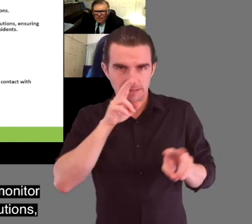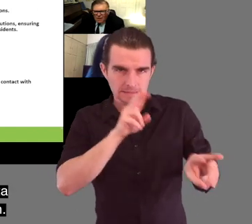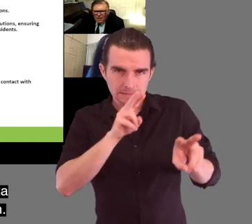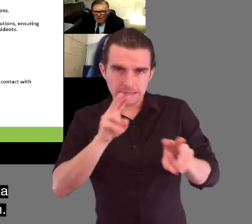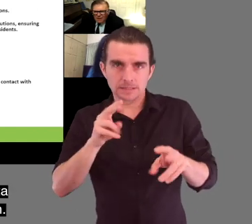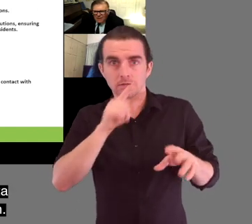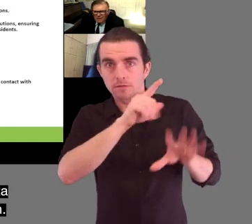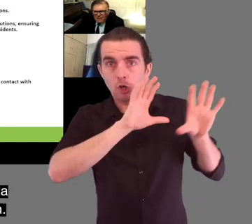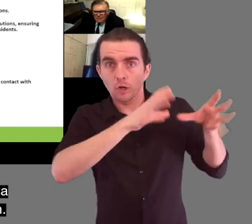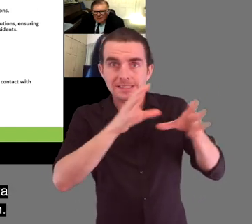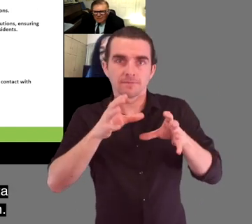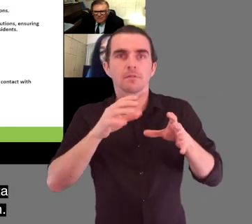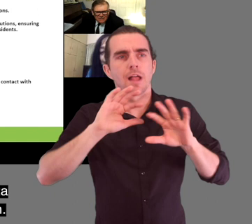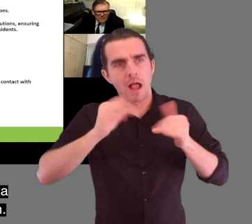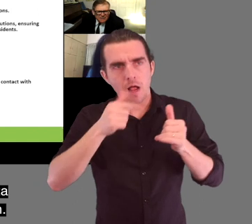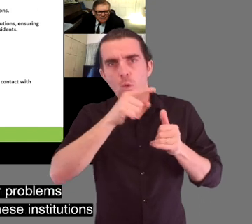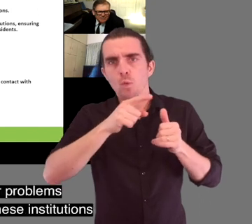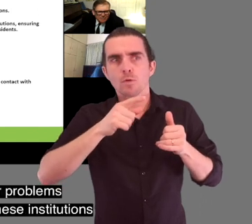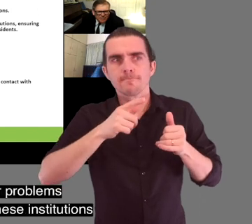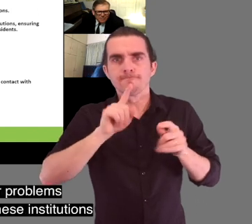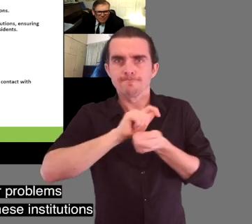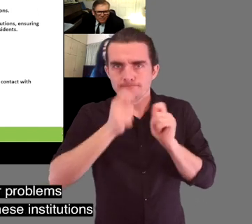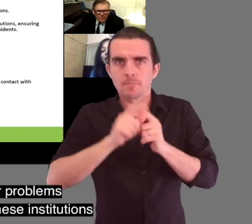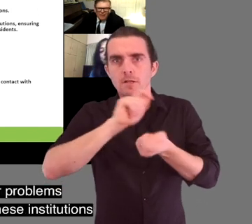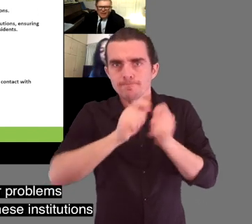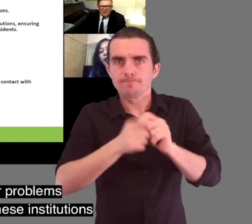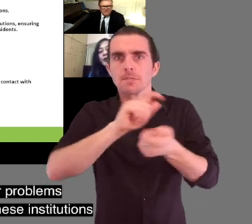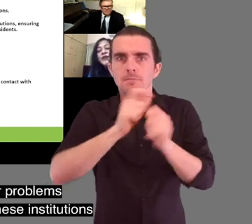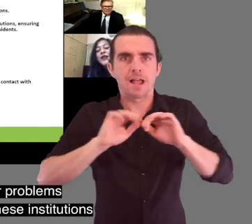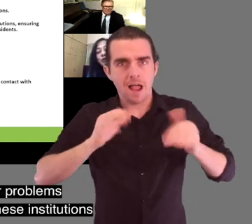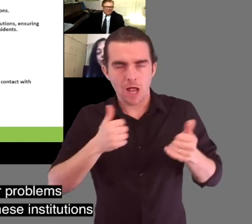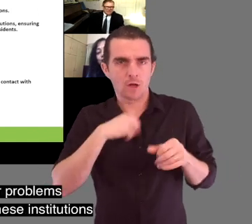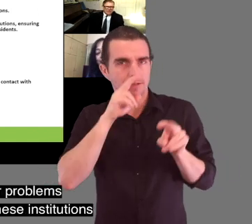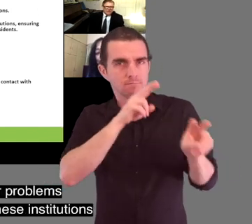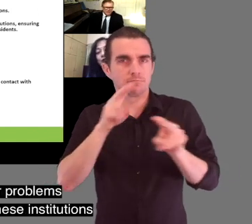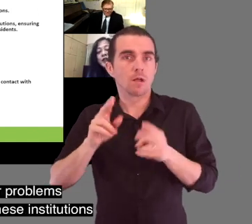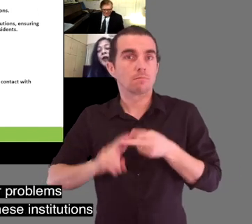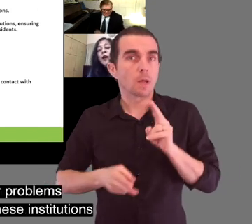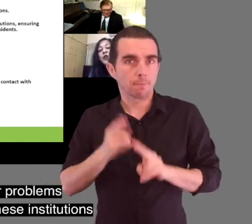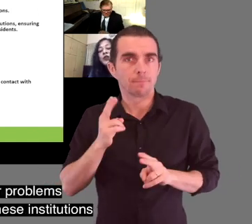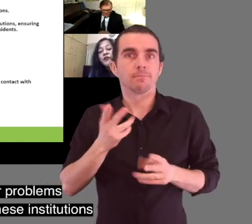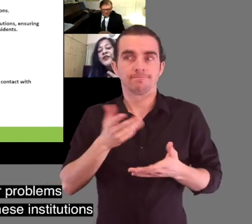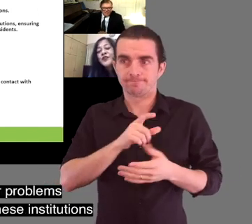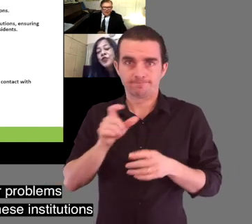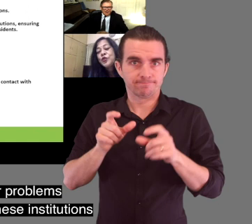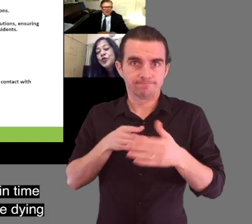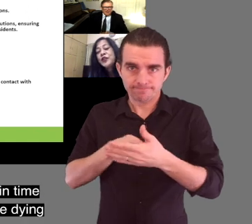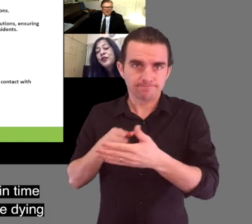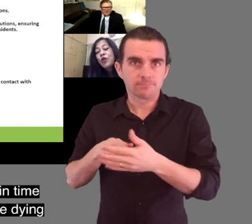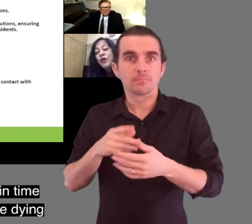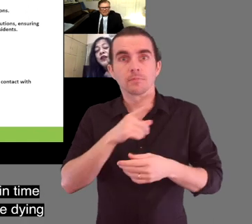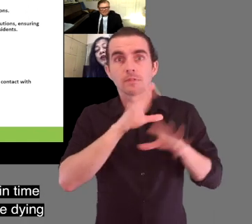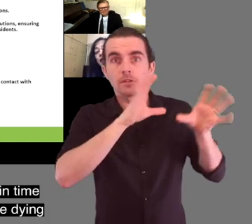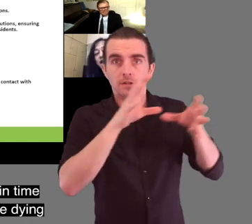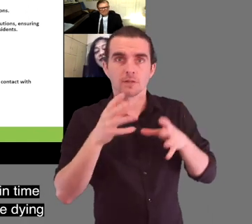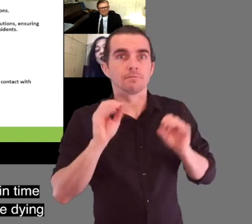institutions and release data and information. You see, one of the major problems that was faced was most of these institutions did